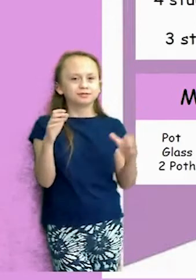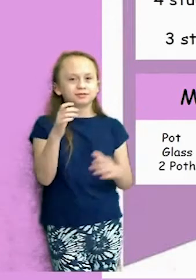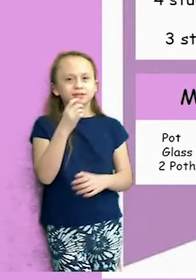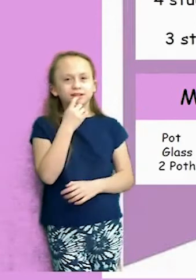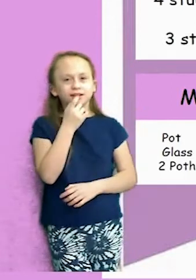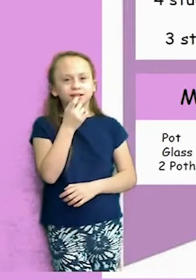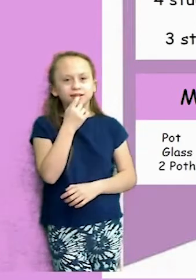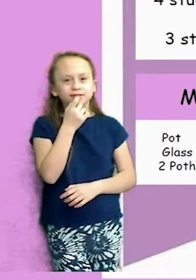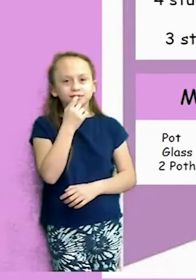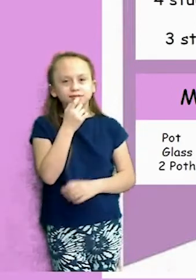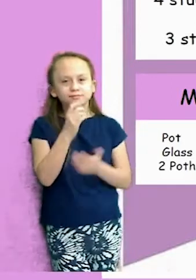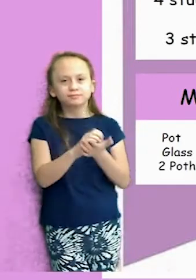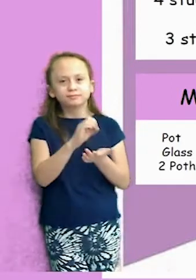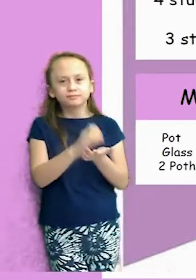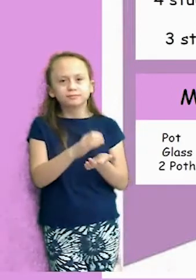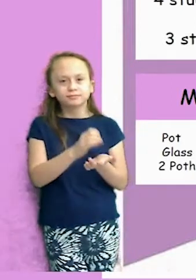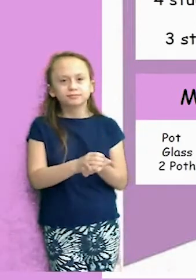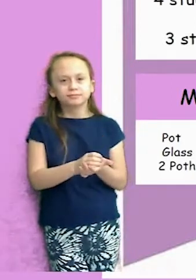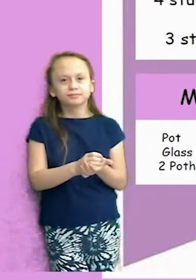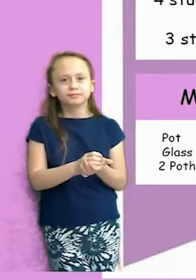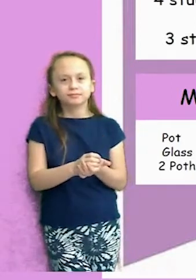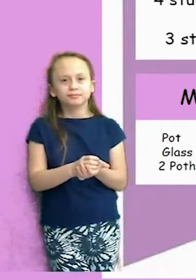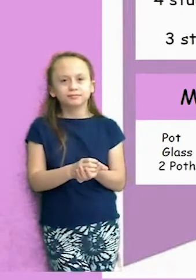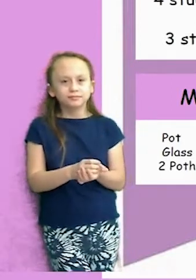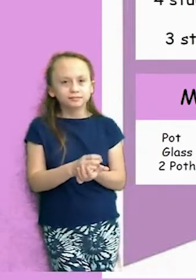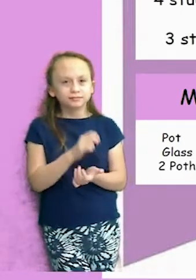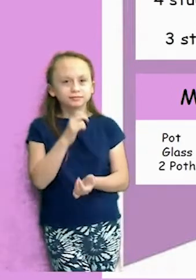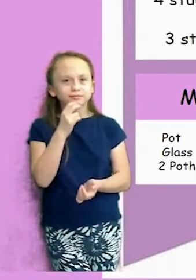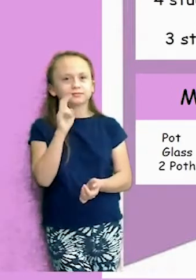pot, a glass,